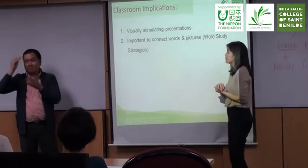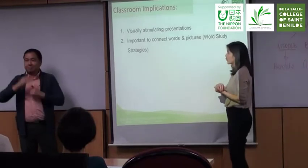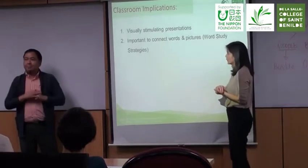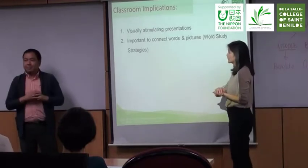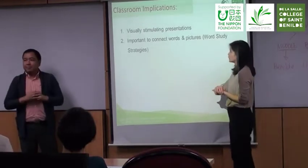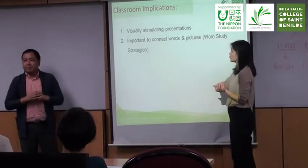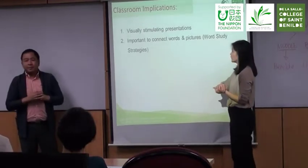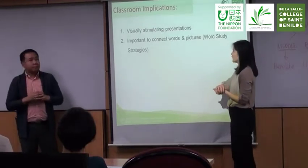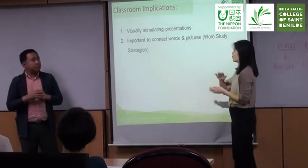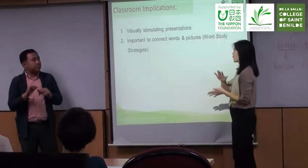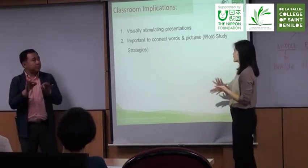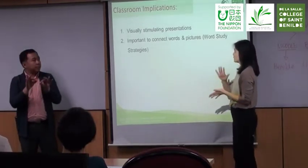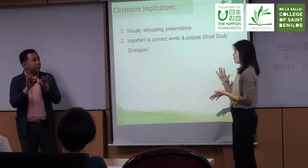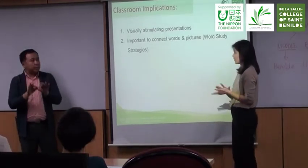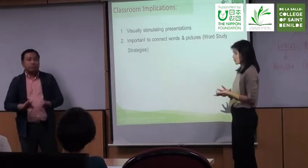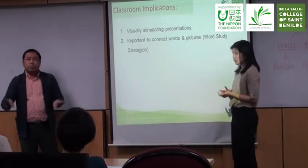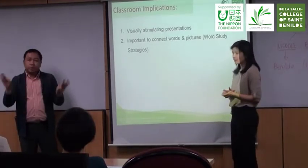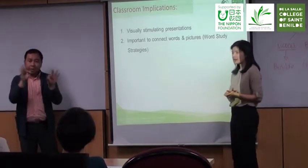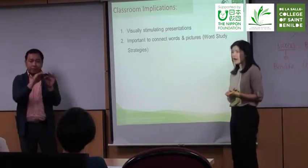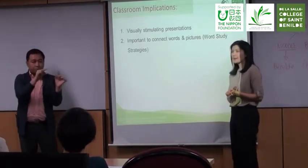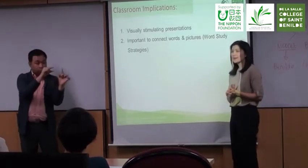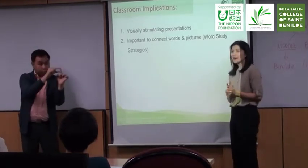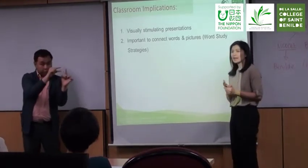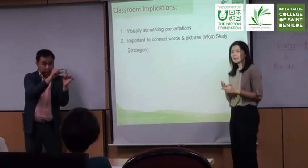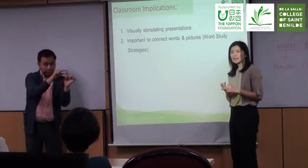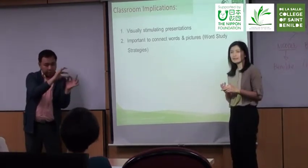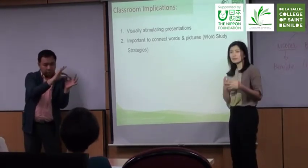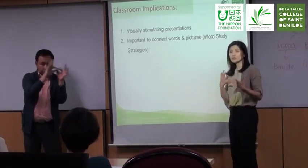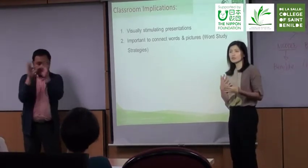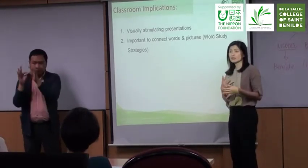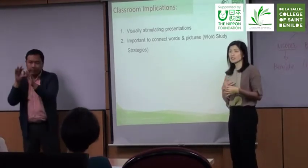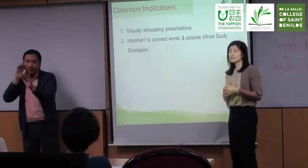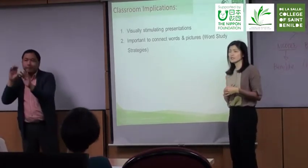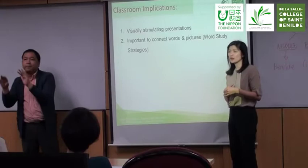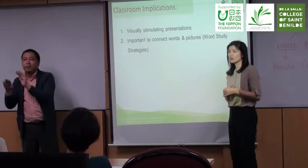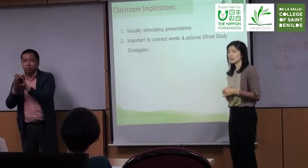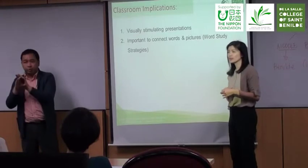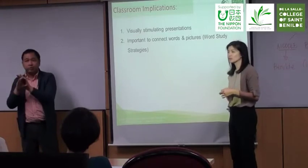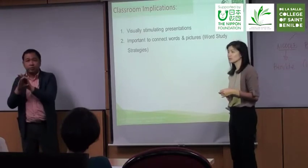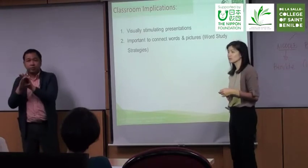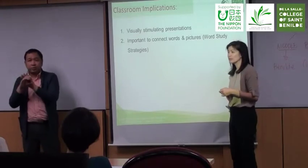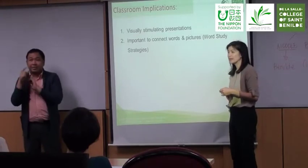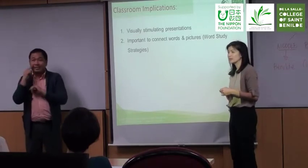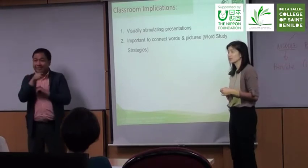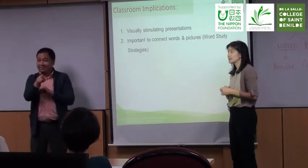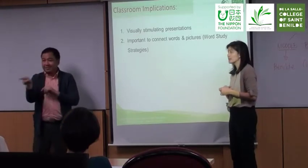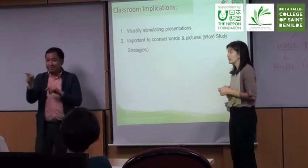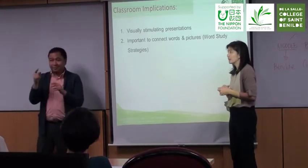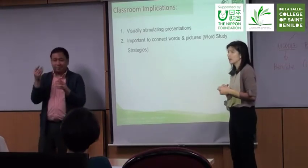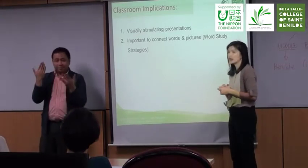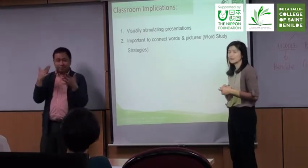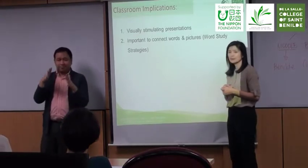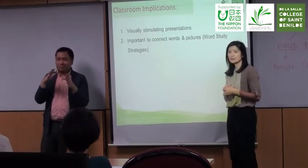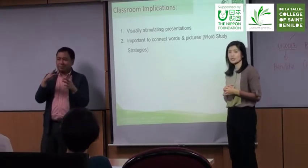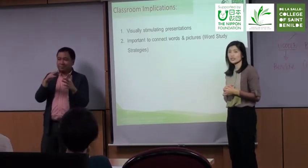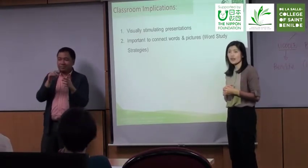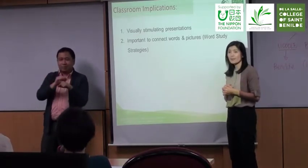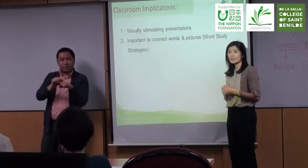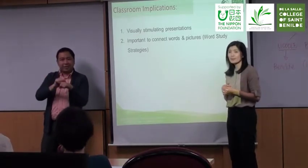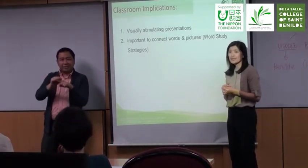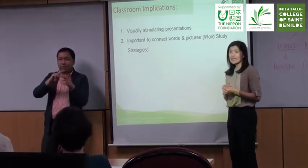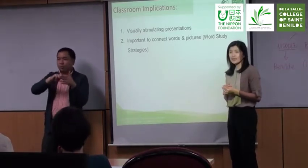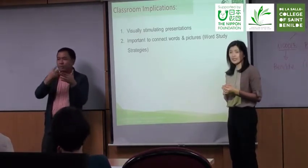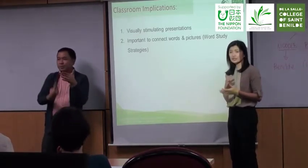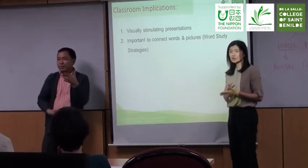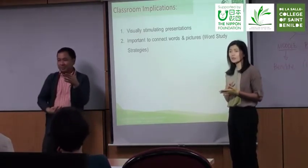It's very important to connect words and pictures. I believe most of us, we went through bilingualism